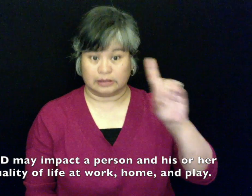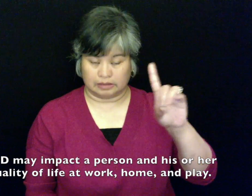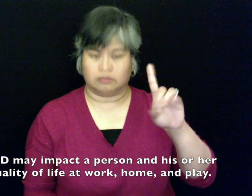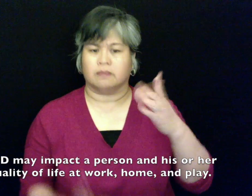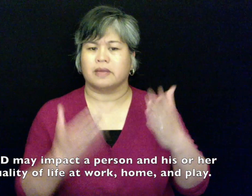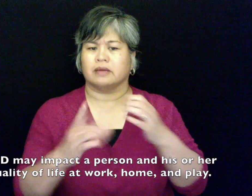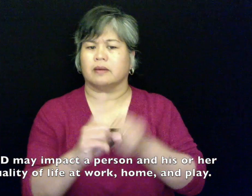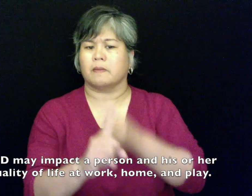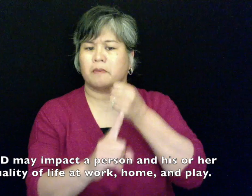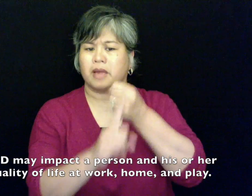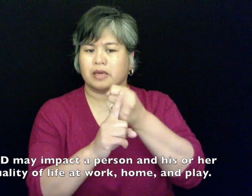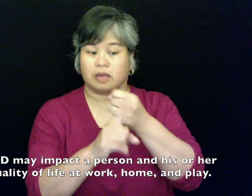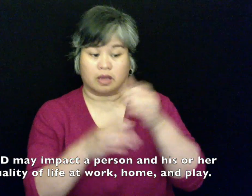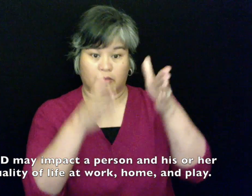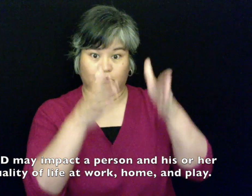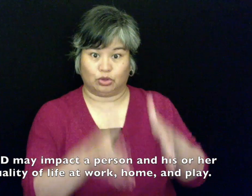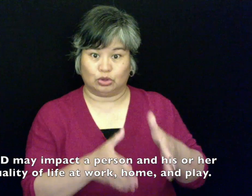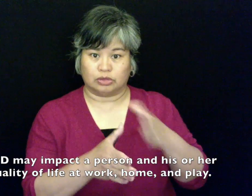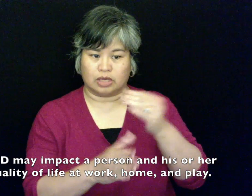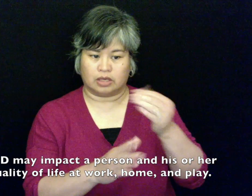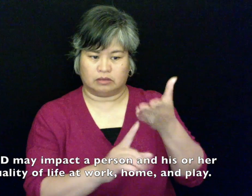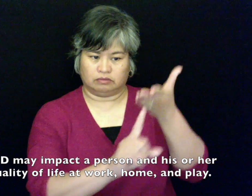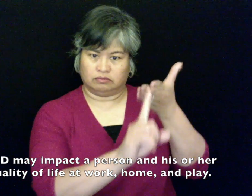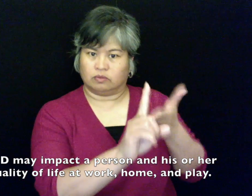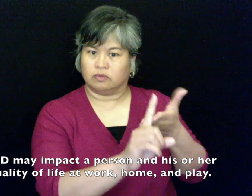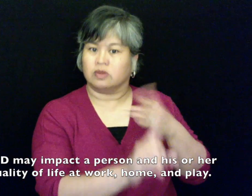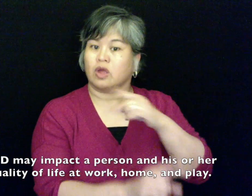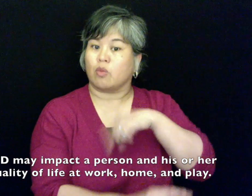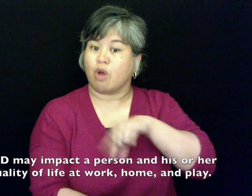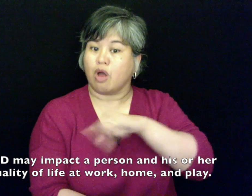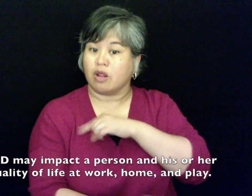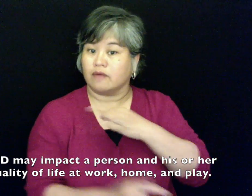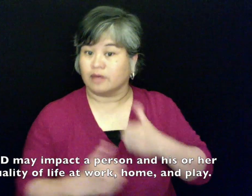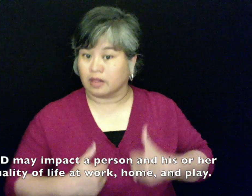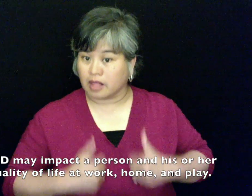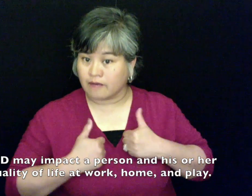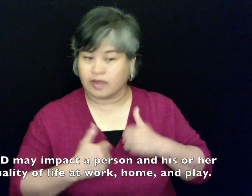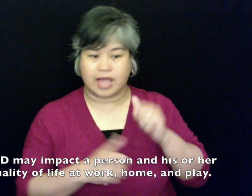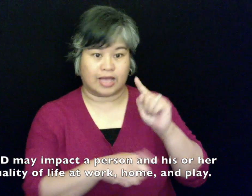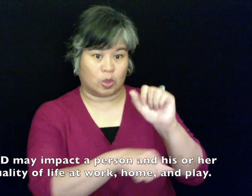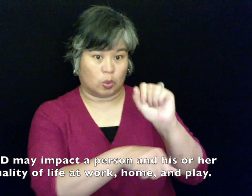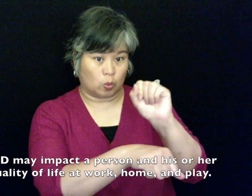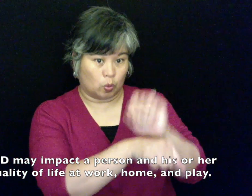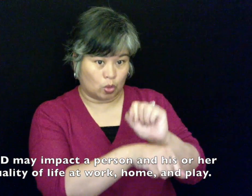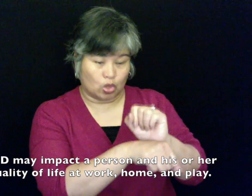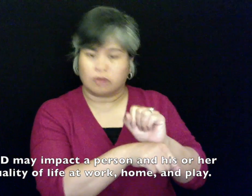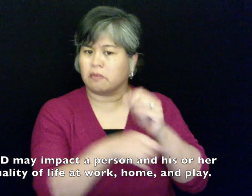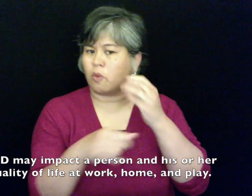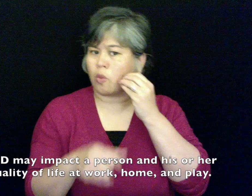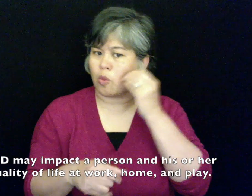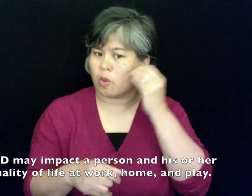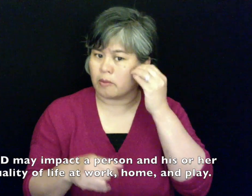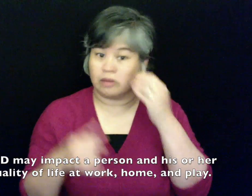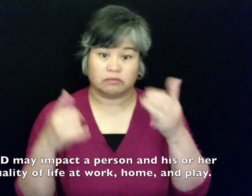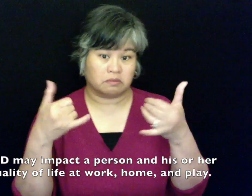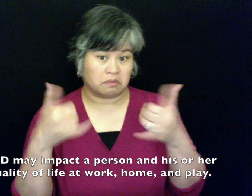BDD may impact a person with his or her quality of life at work, home, and play.